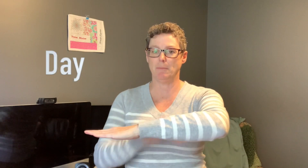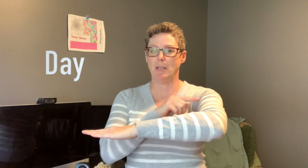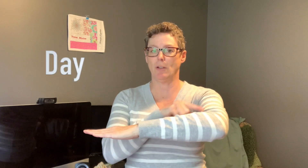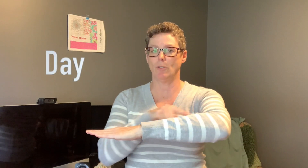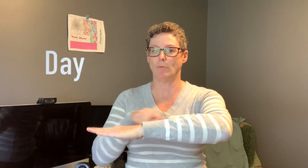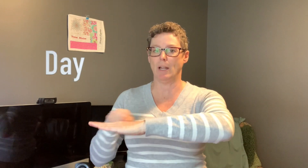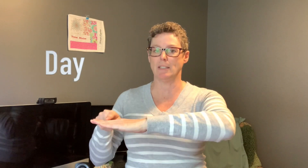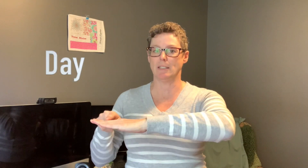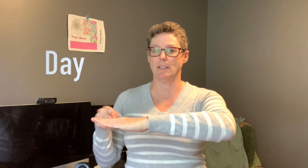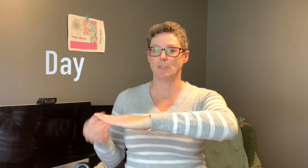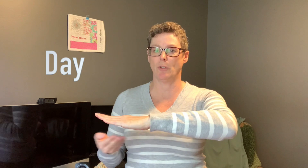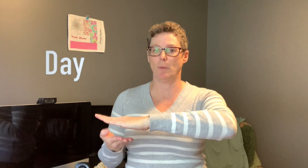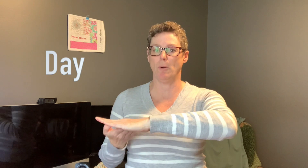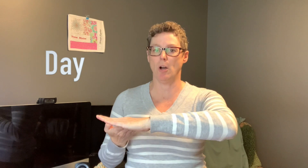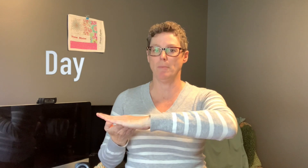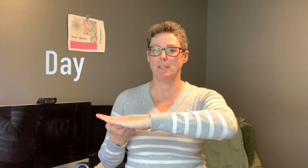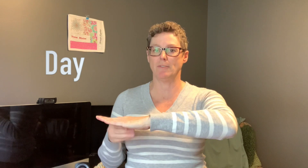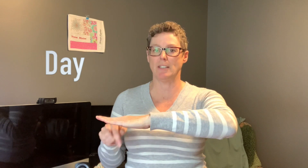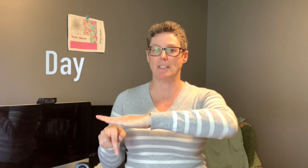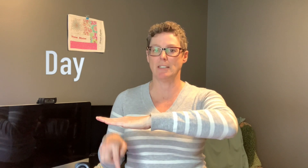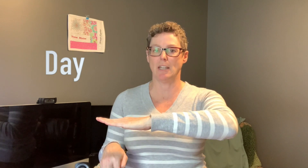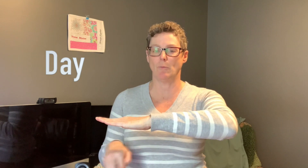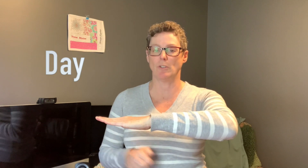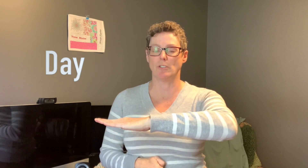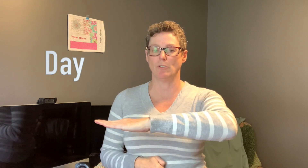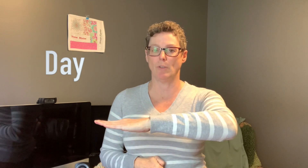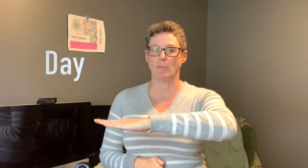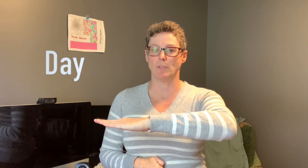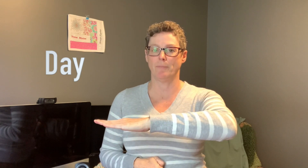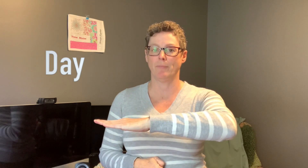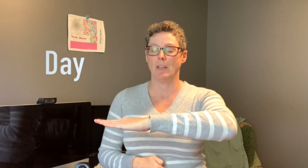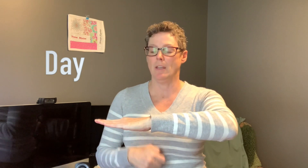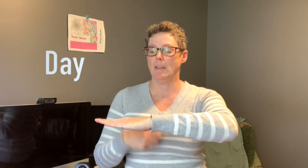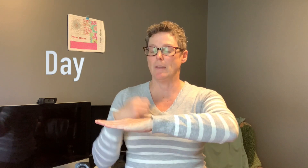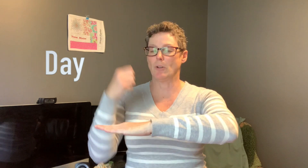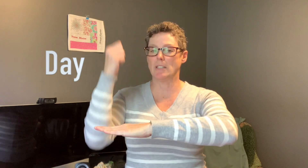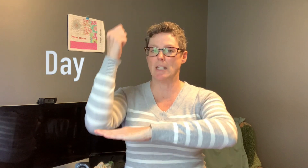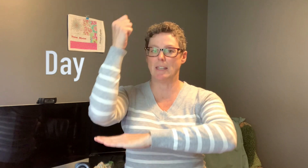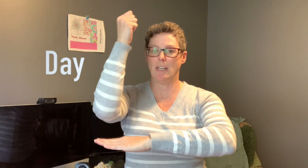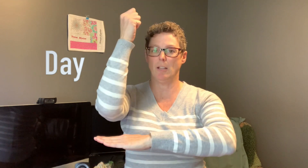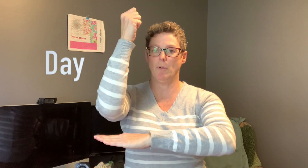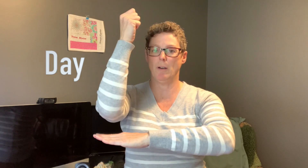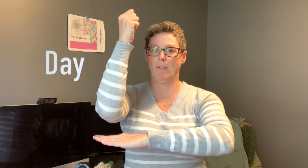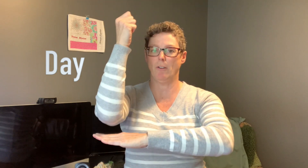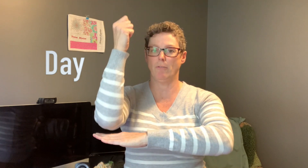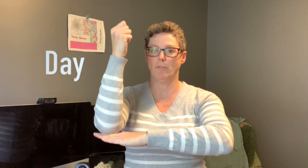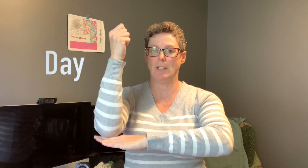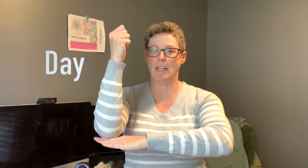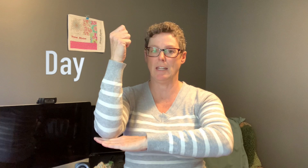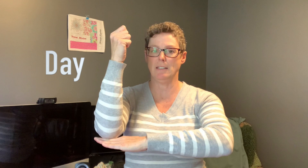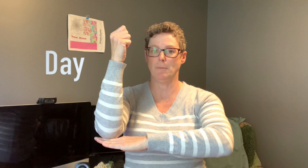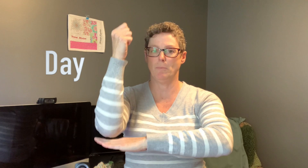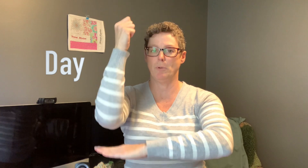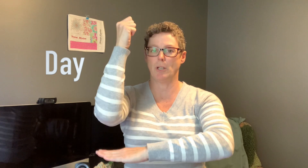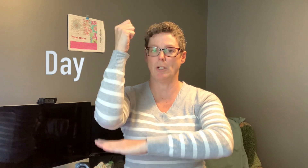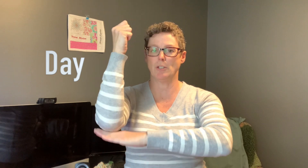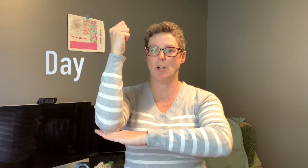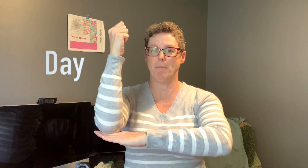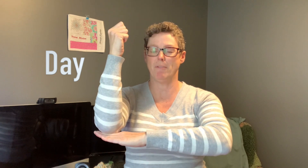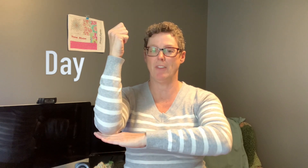make a horizon so that our palm is facing downwards to the ground. Then we're going to take the elbow of our free hand, put it on top of the